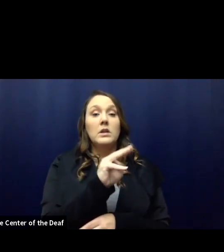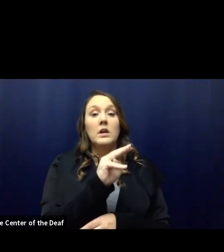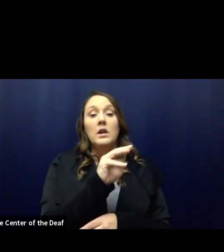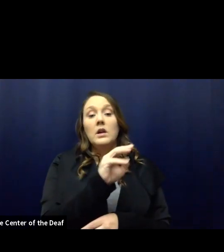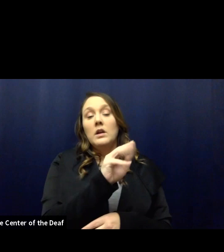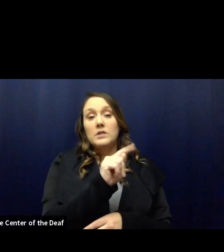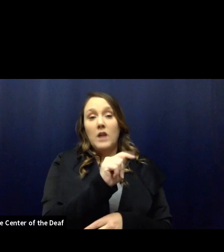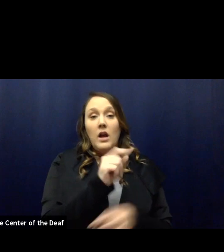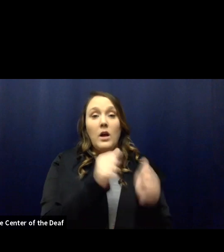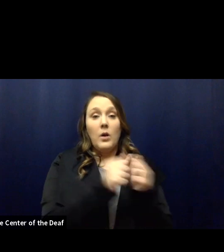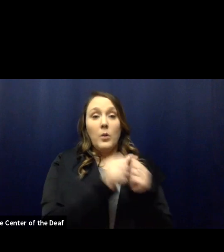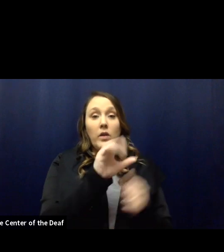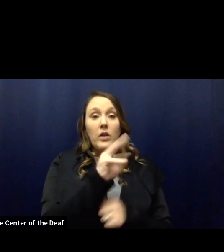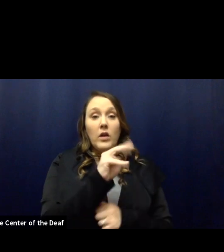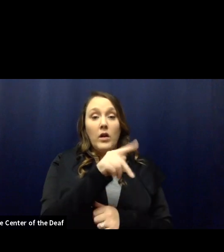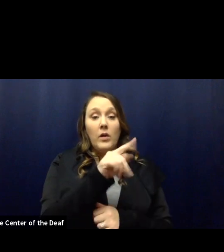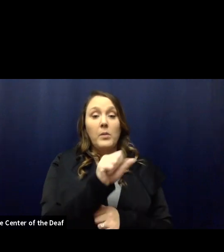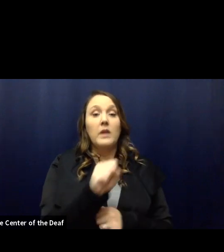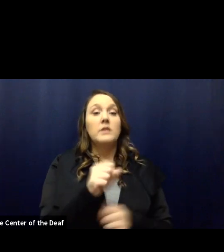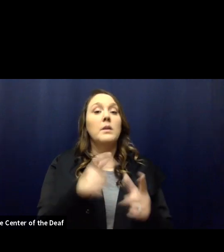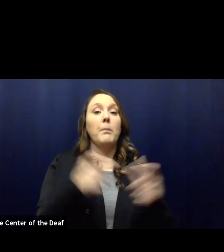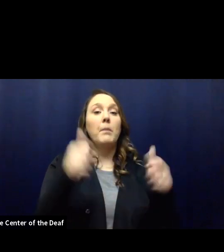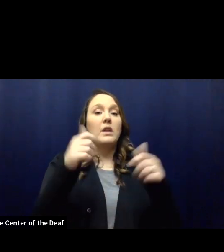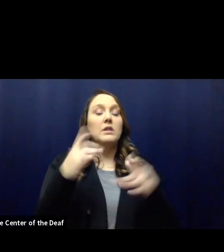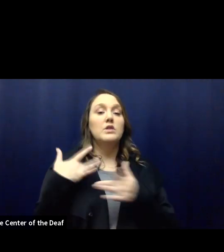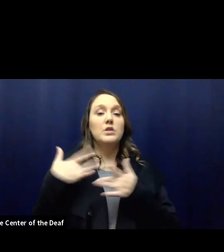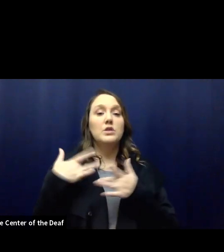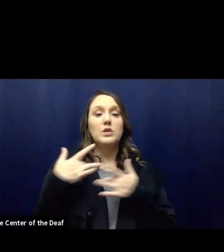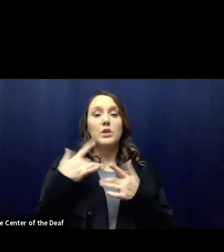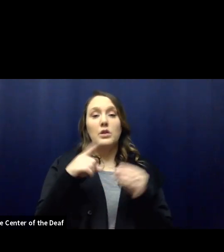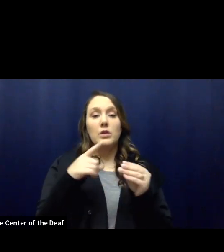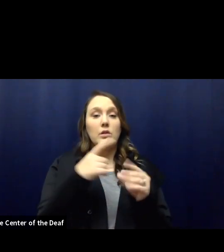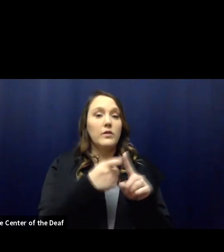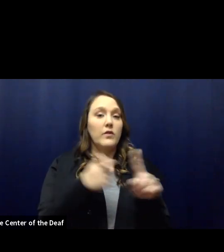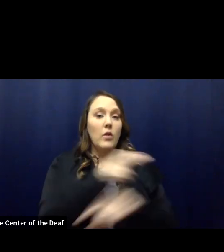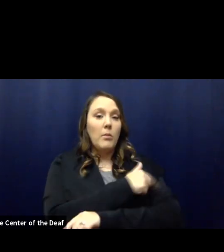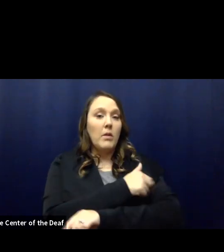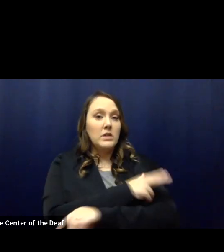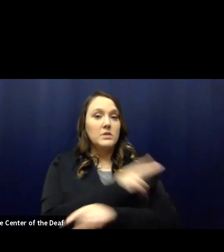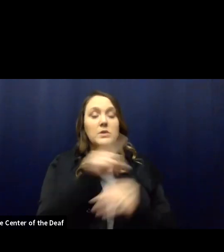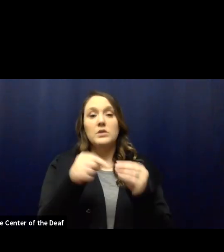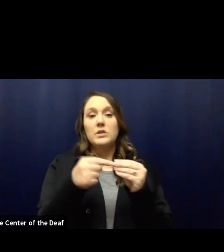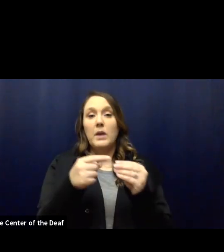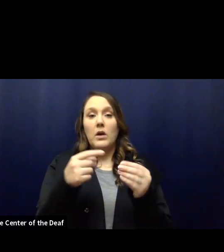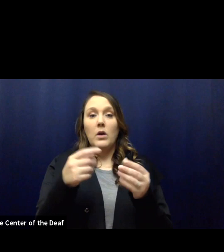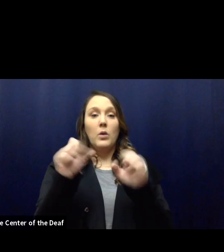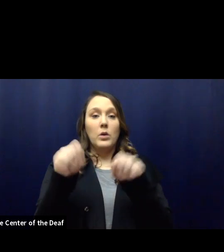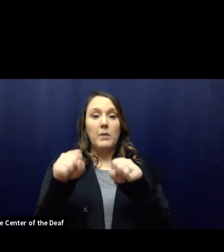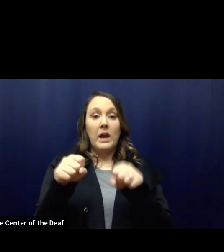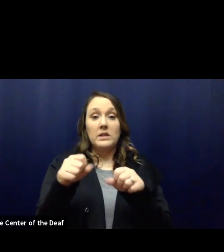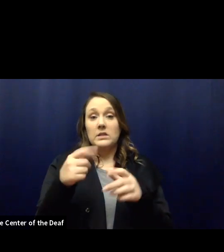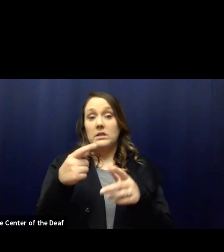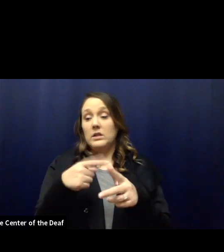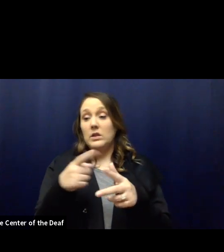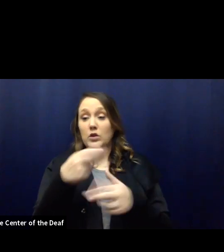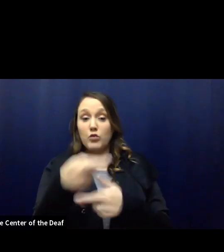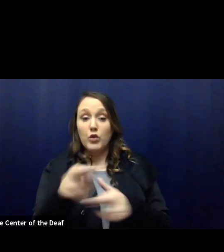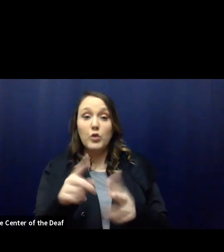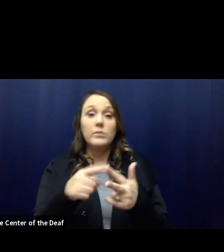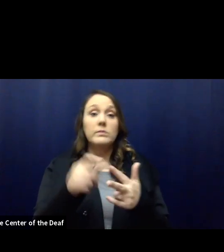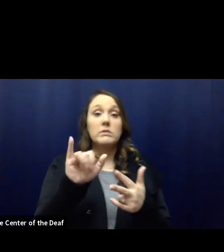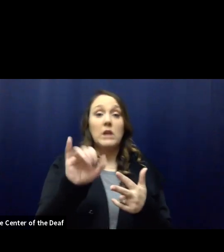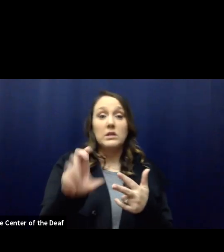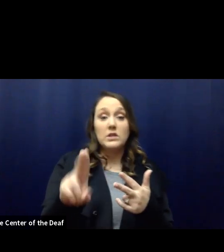the biggest concern among hospitals about capacity, general rooms, ICU beds, or ventilators? So right now